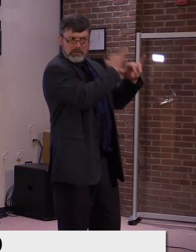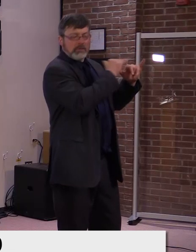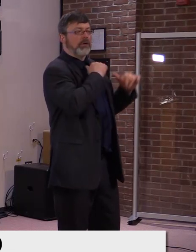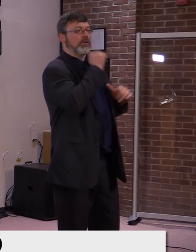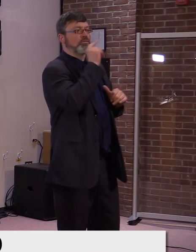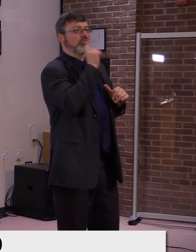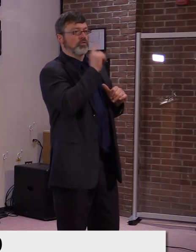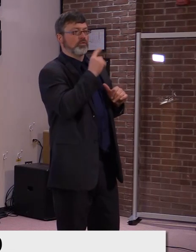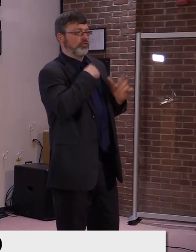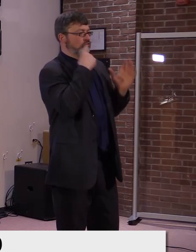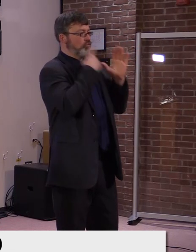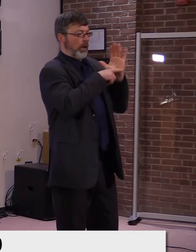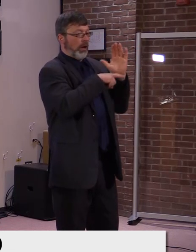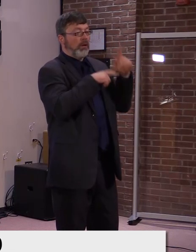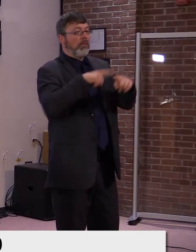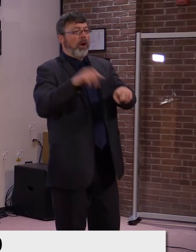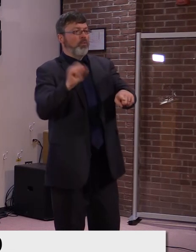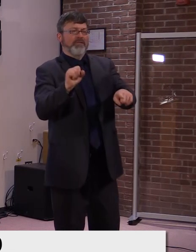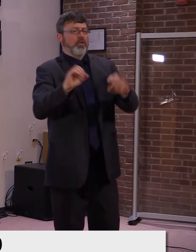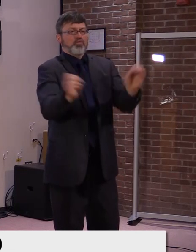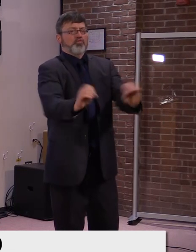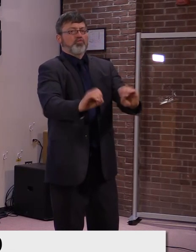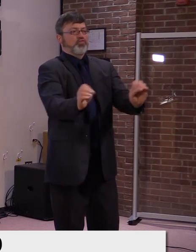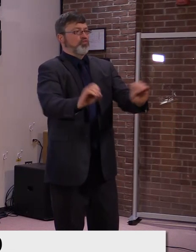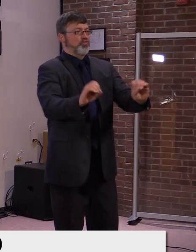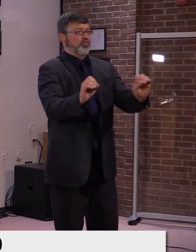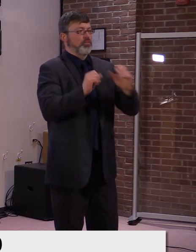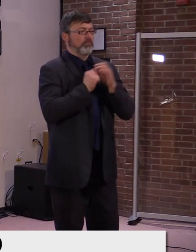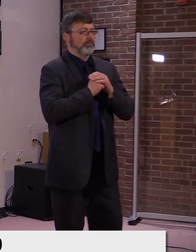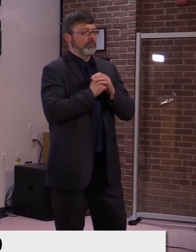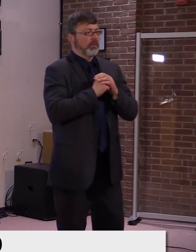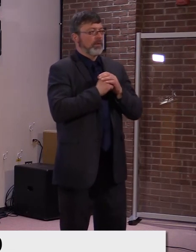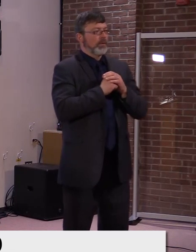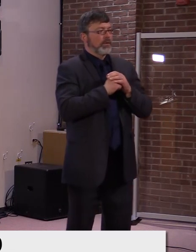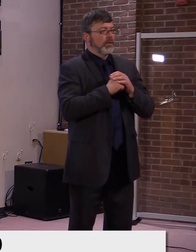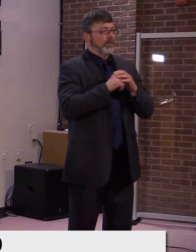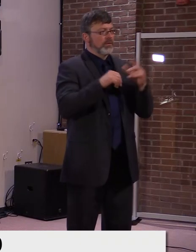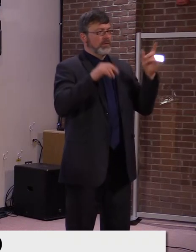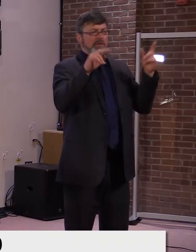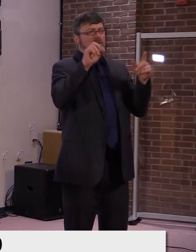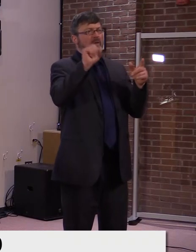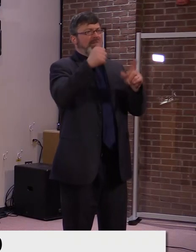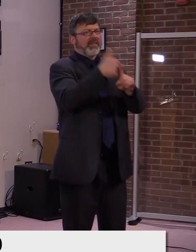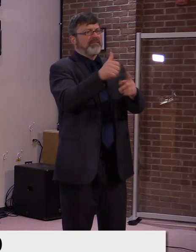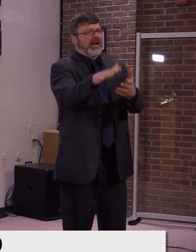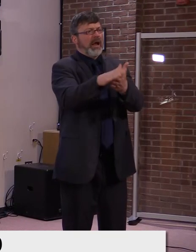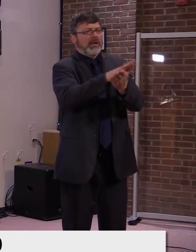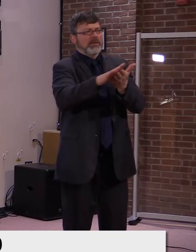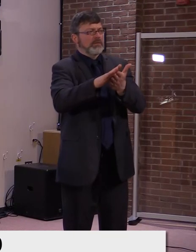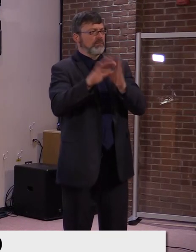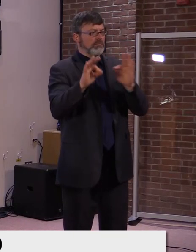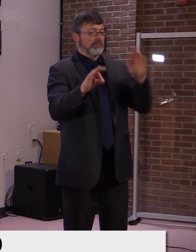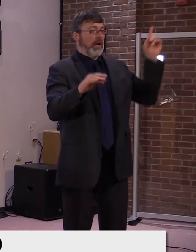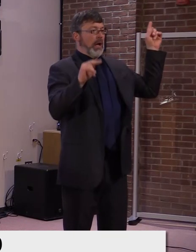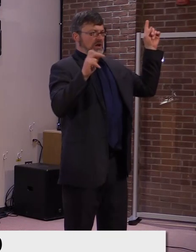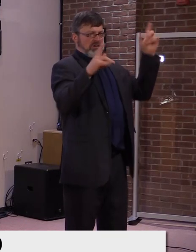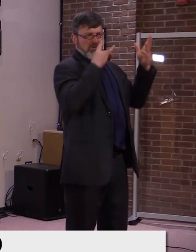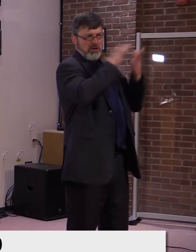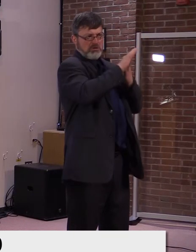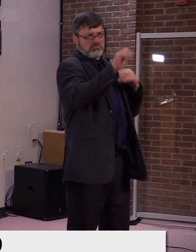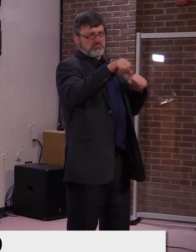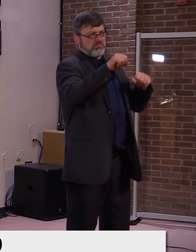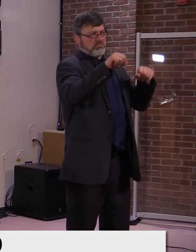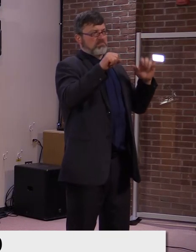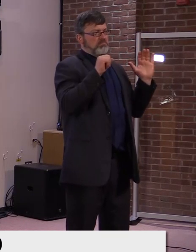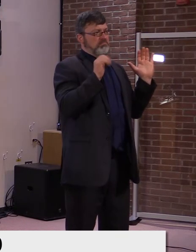for you in the next few hours. And then finally, with the cases, you know, the